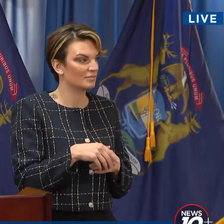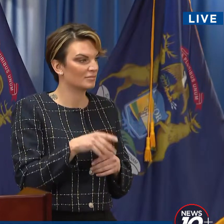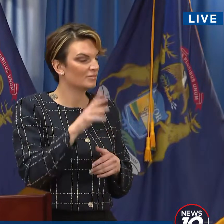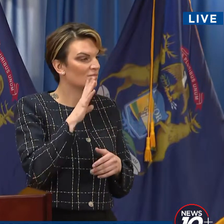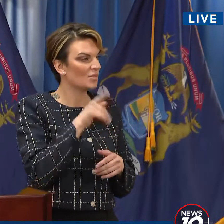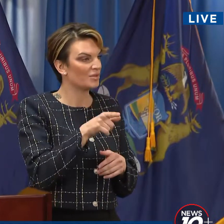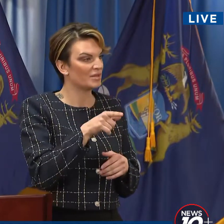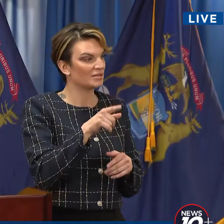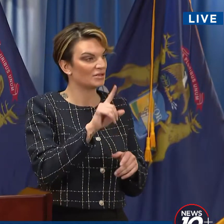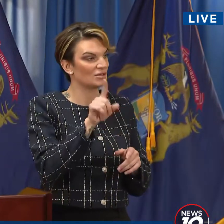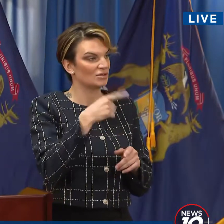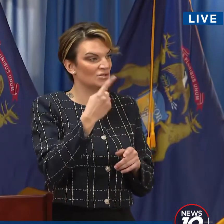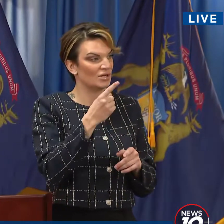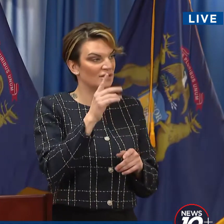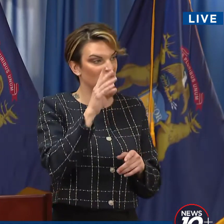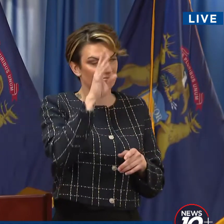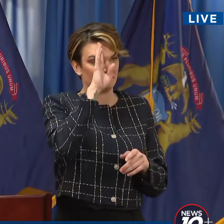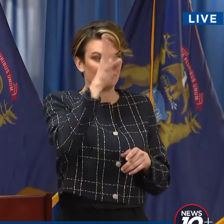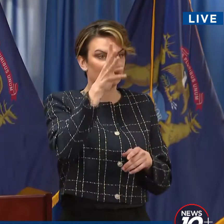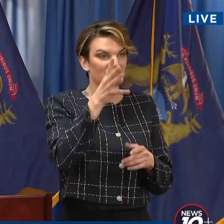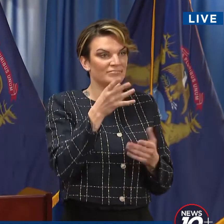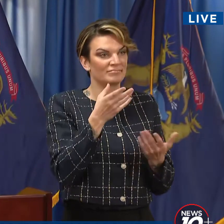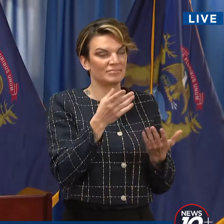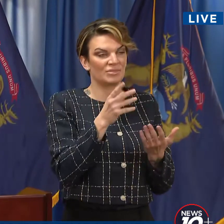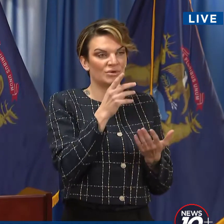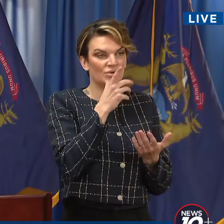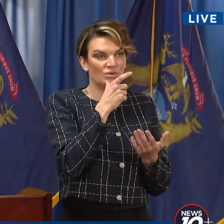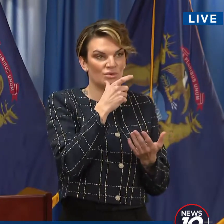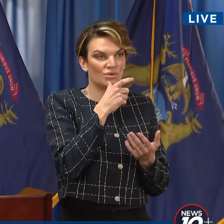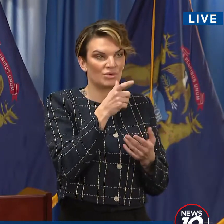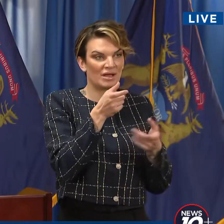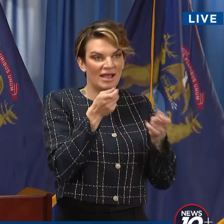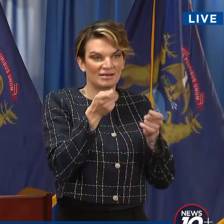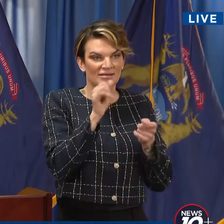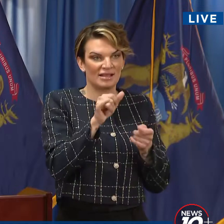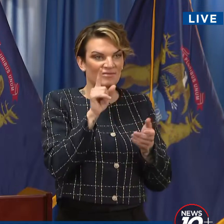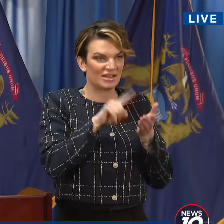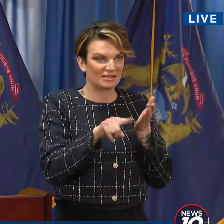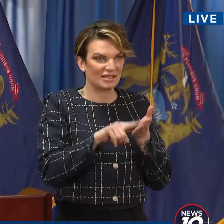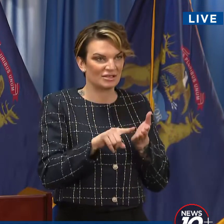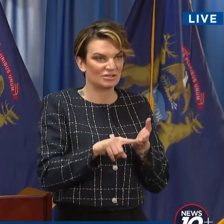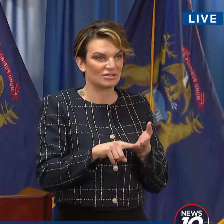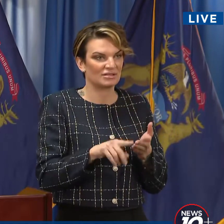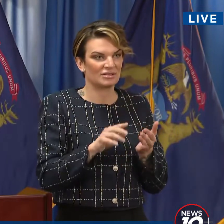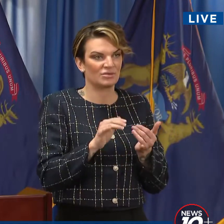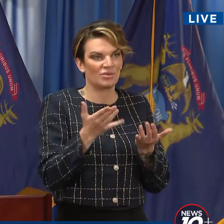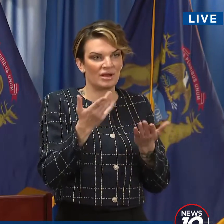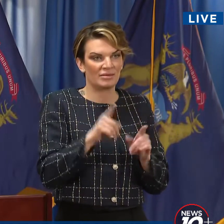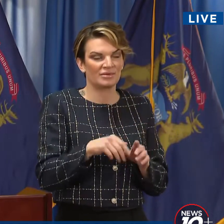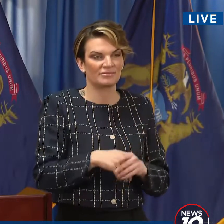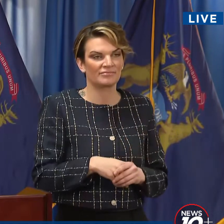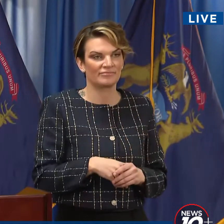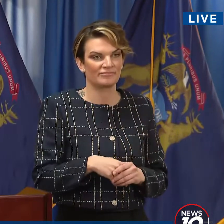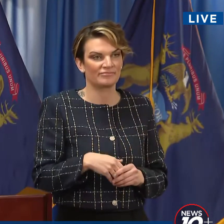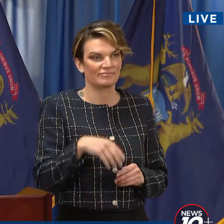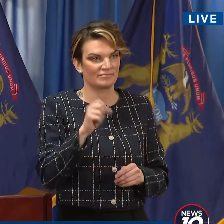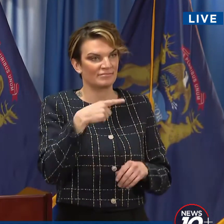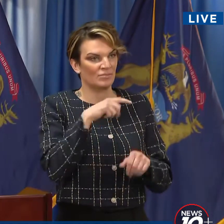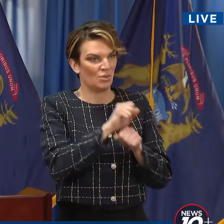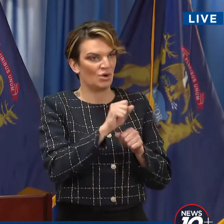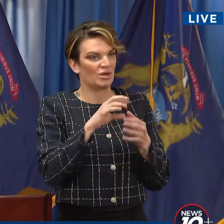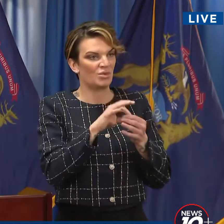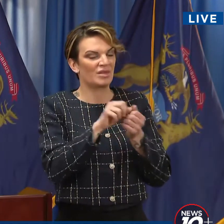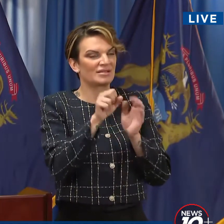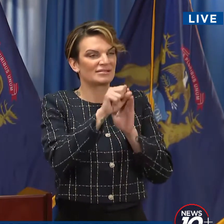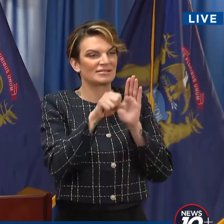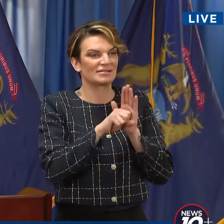were one-offs, if these were coordinated, and perhaps by whom? Who handles an investigation if there is one? What happens here? Yeah, that we're working with state,